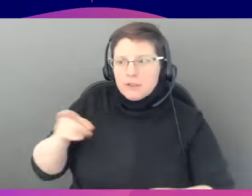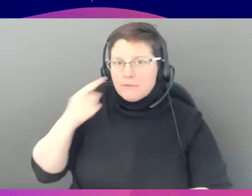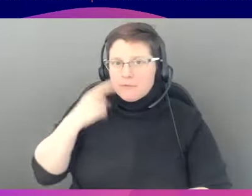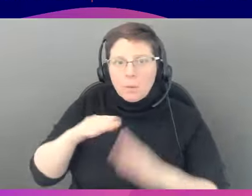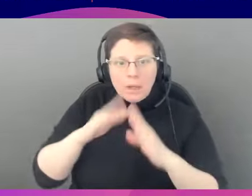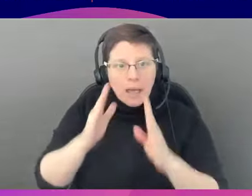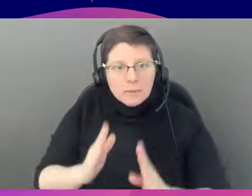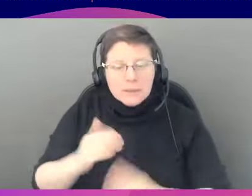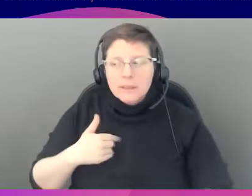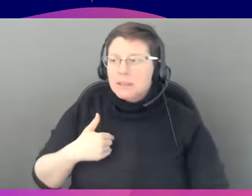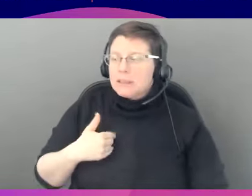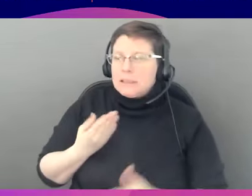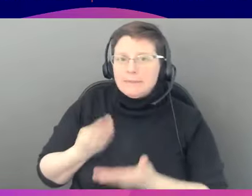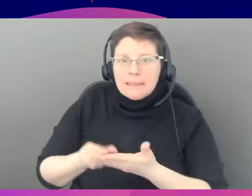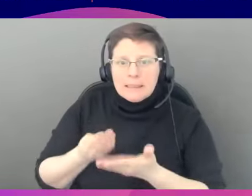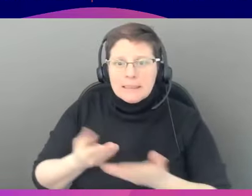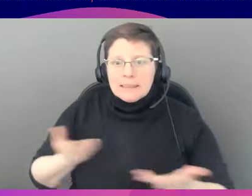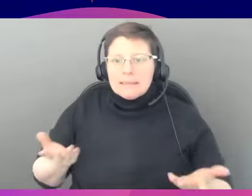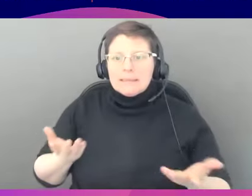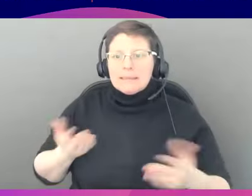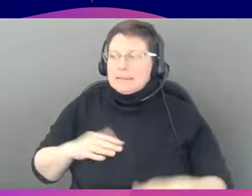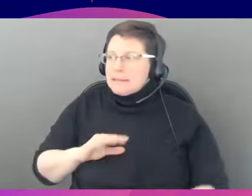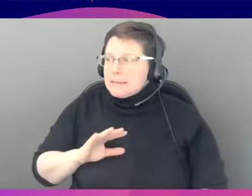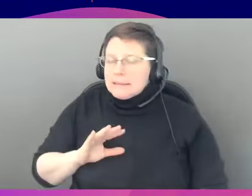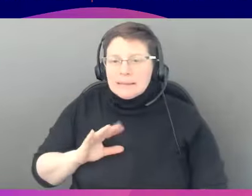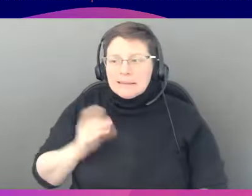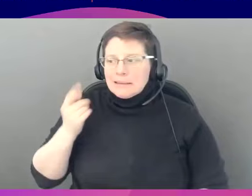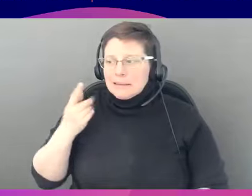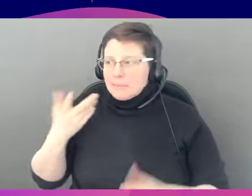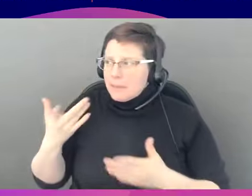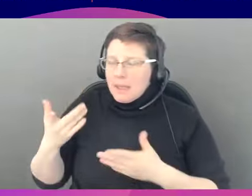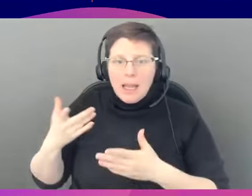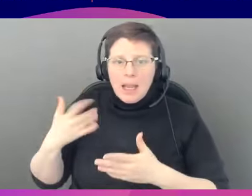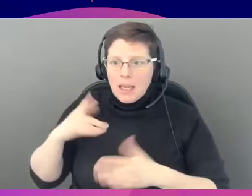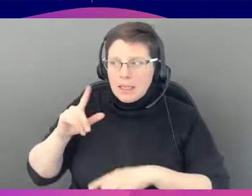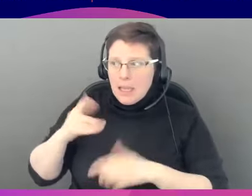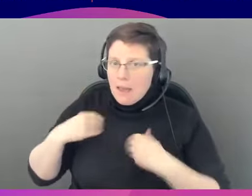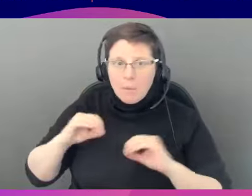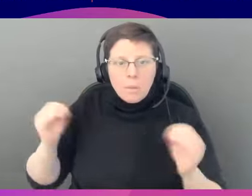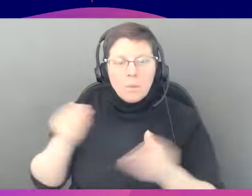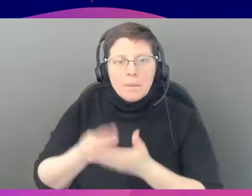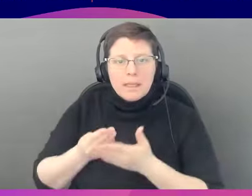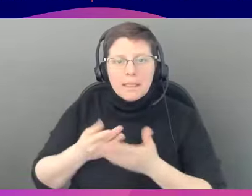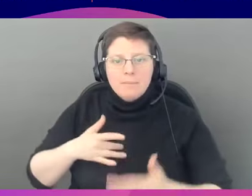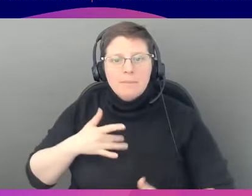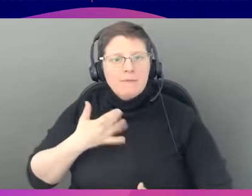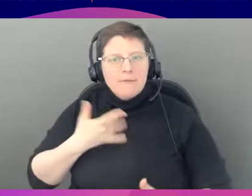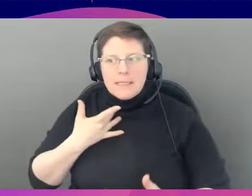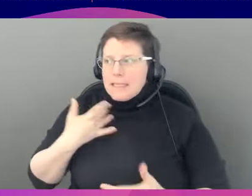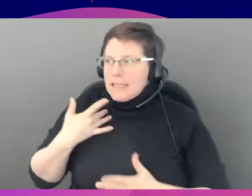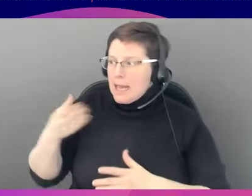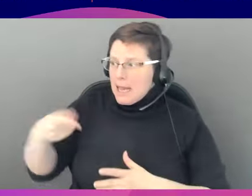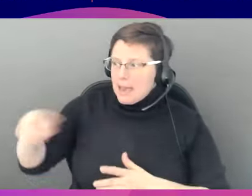be financially dependent on them, their finances may be intertwined, and they may feel particularly vulnerable due to financial